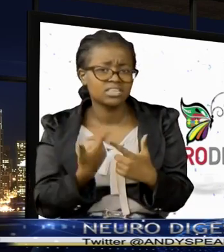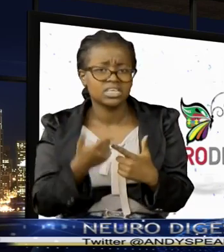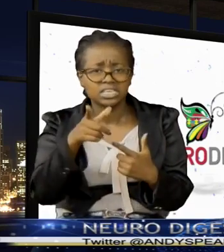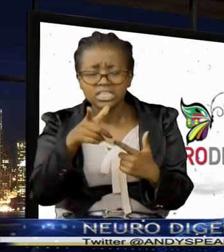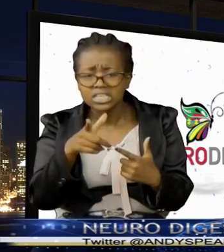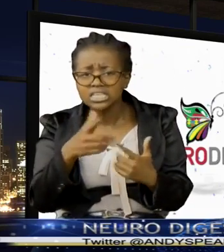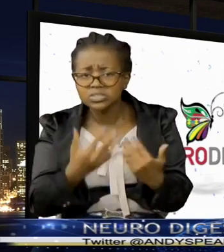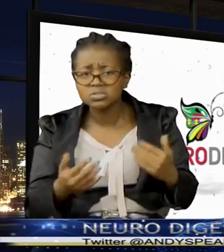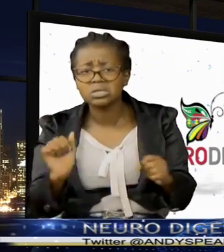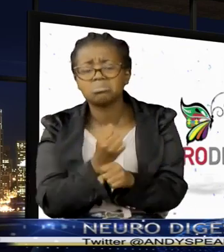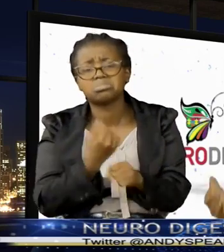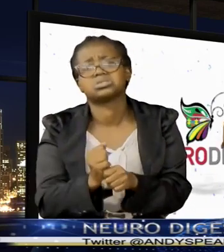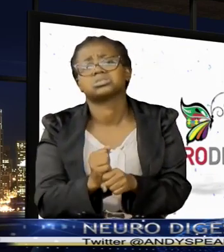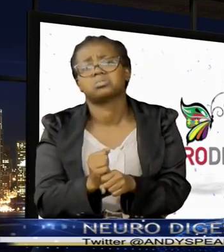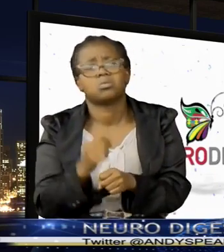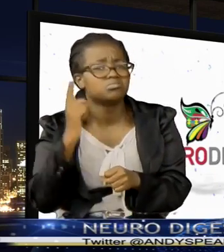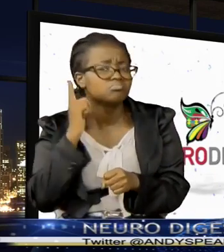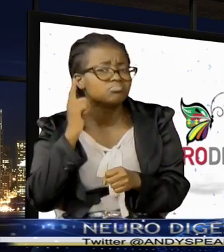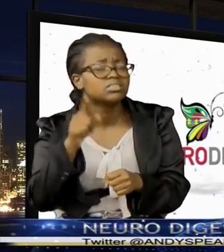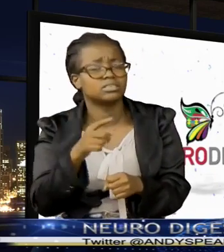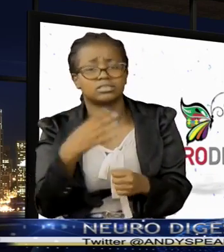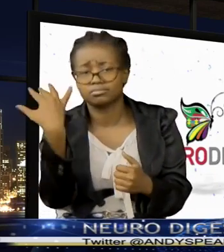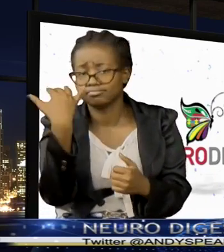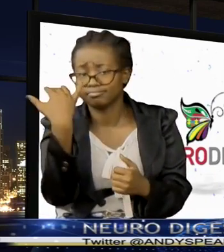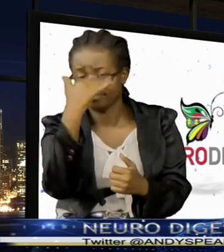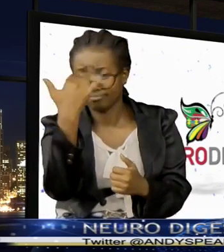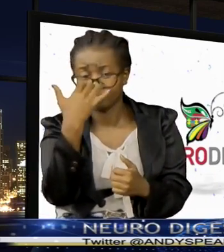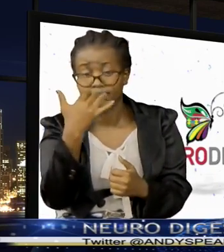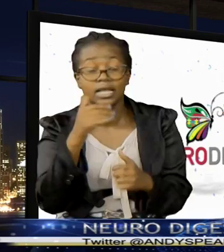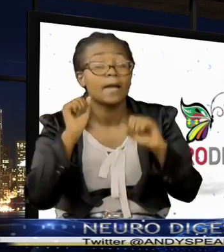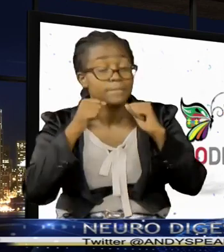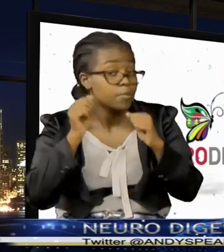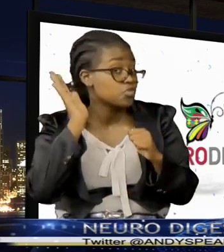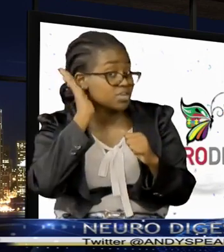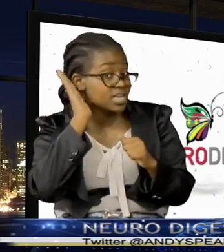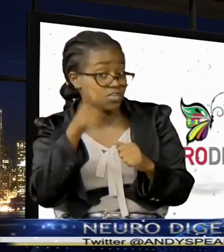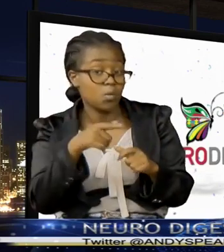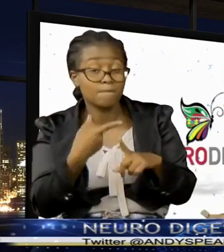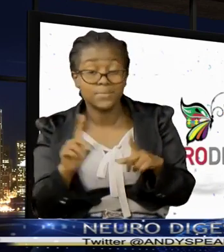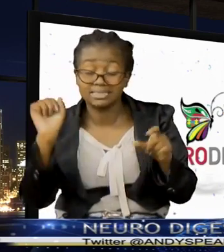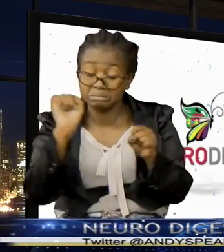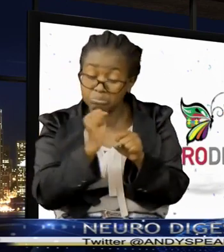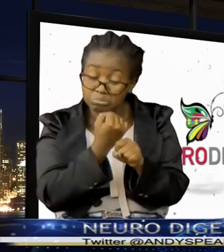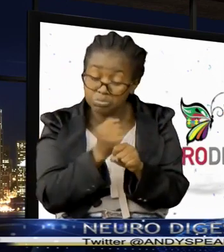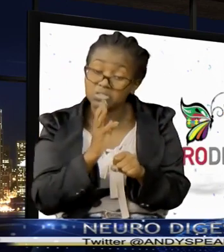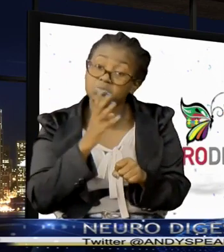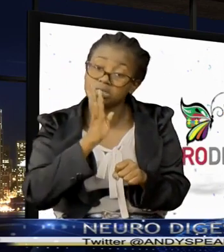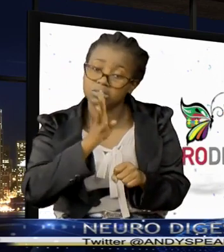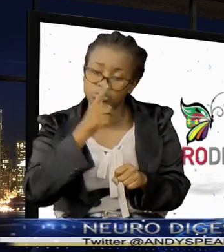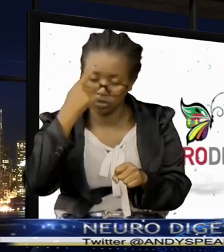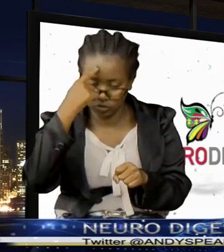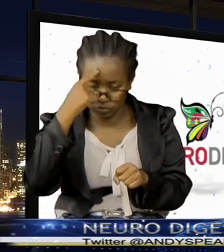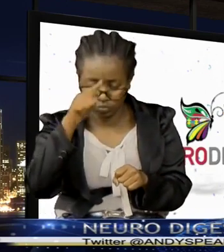is autistic, meaning that they're not able to process the words. They can hear you, but they're not able to process neurologically